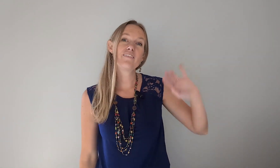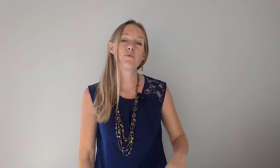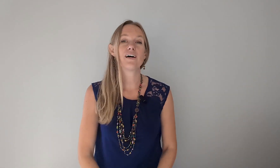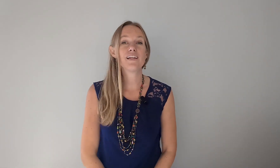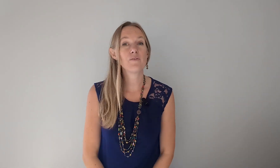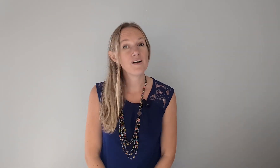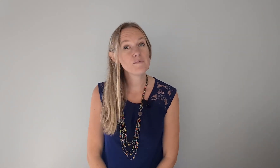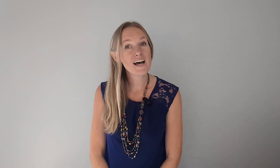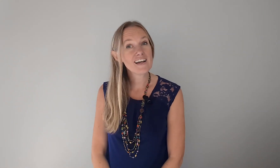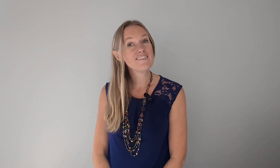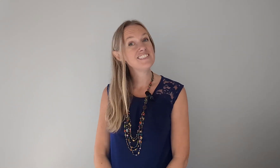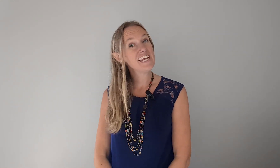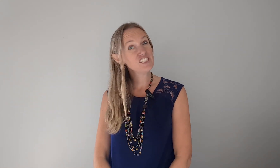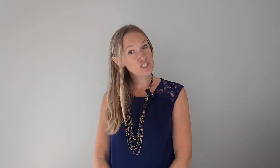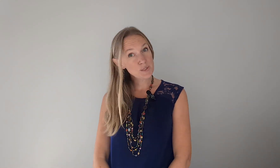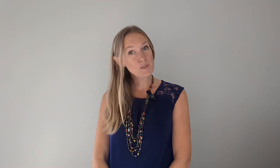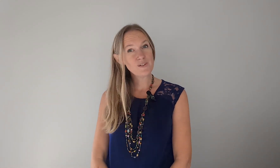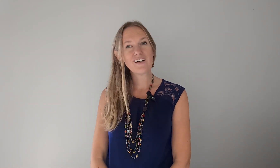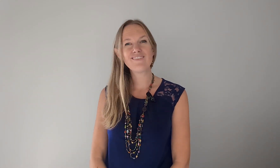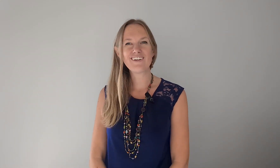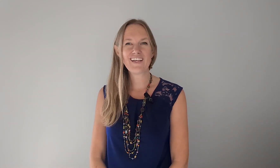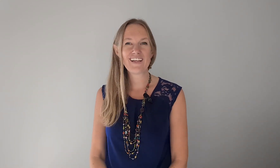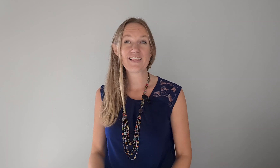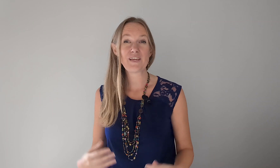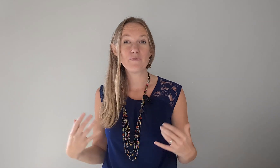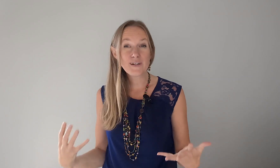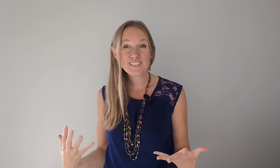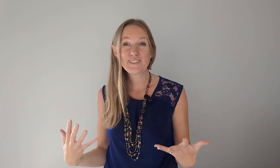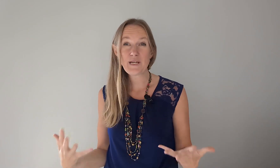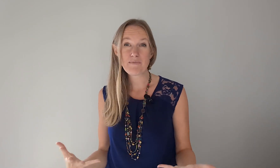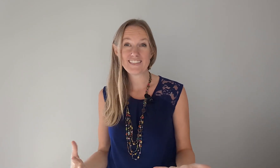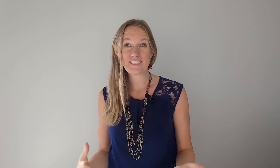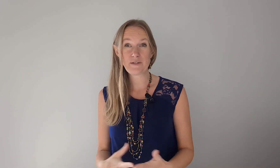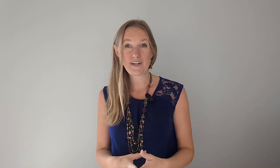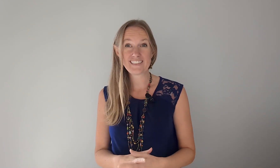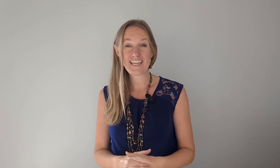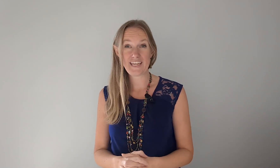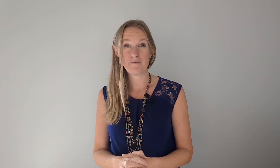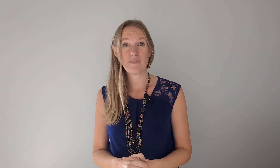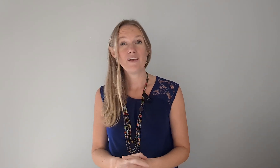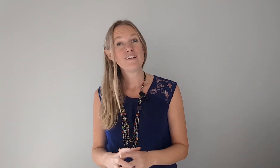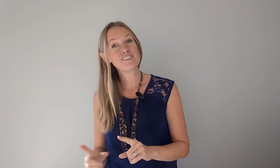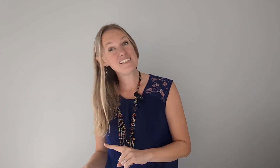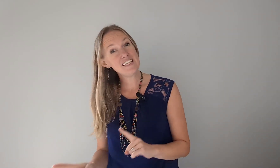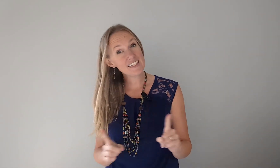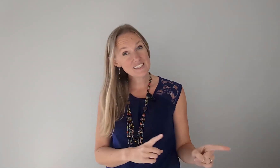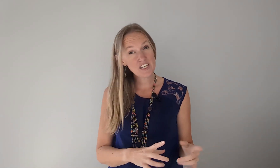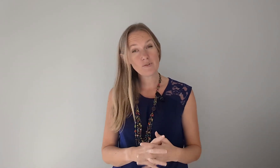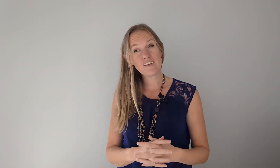Hello everyone, and welcome back of day 2 of learning the original Amazing Grace hymn. So yesterday we